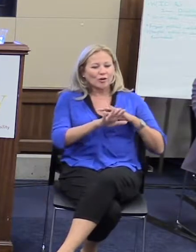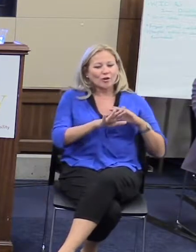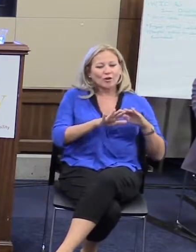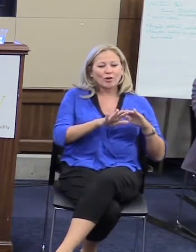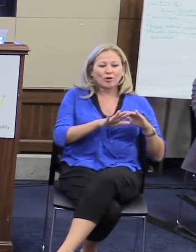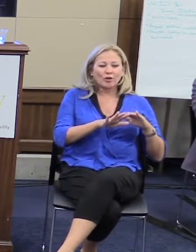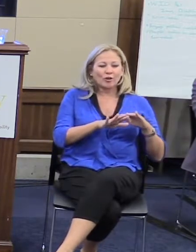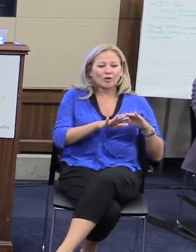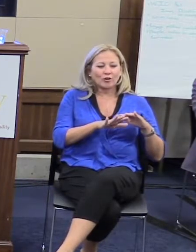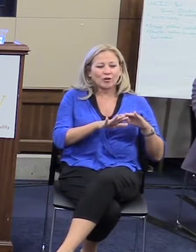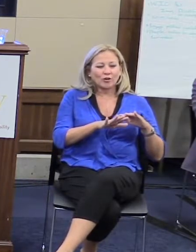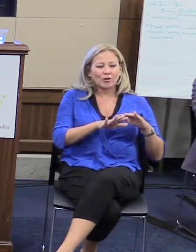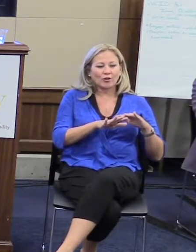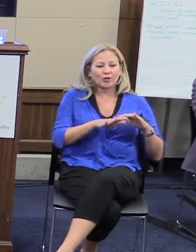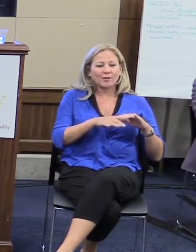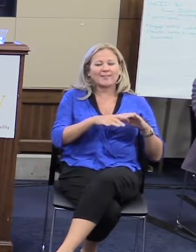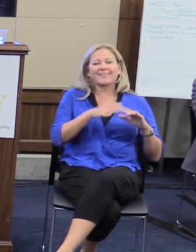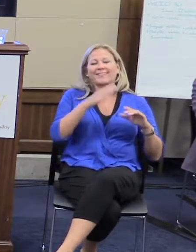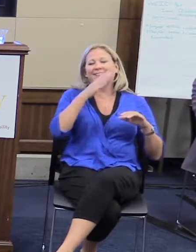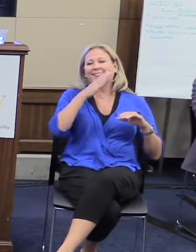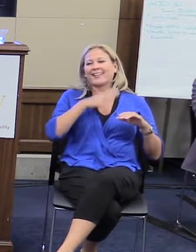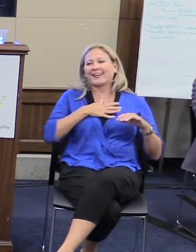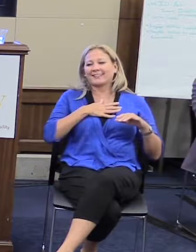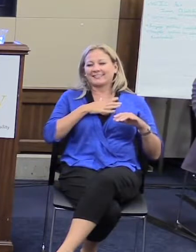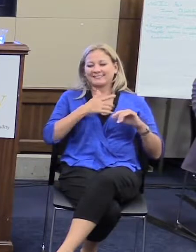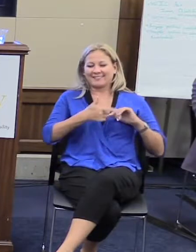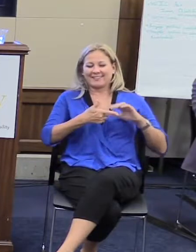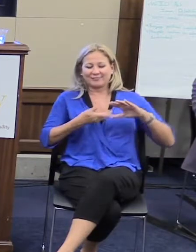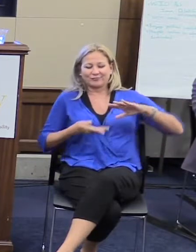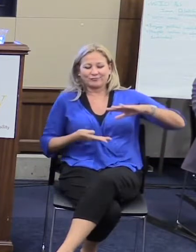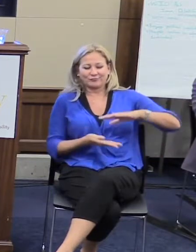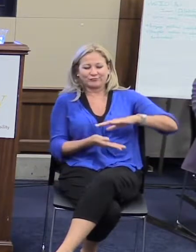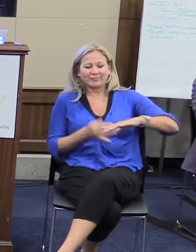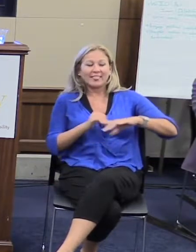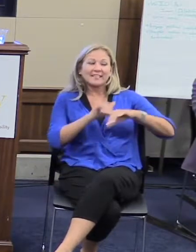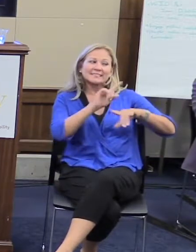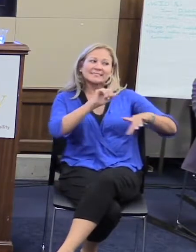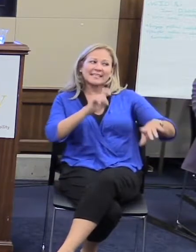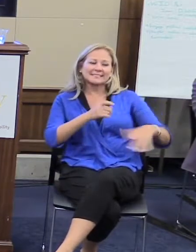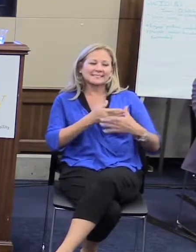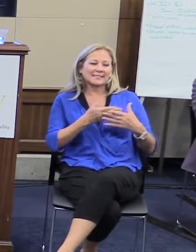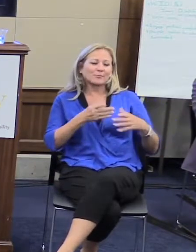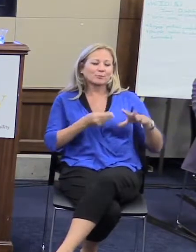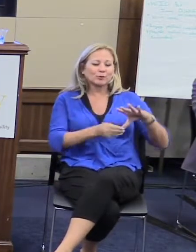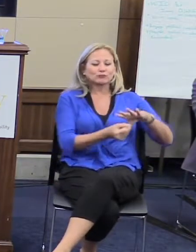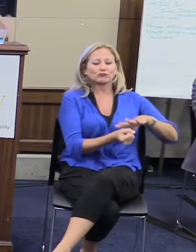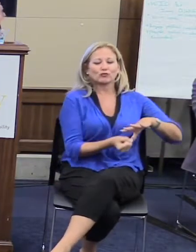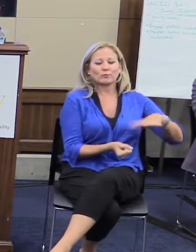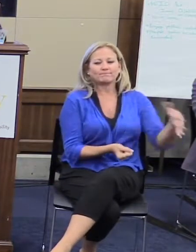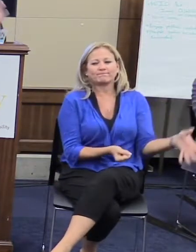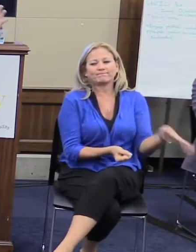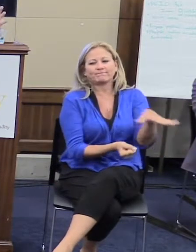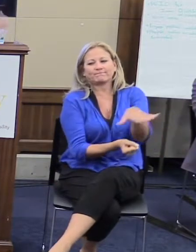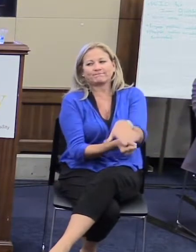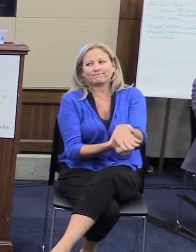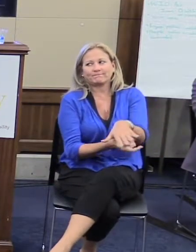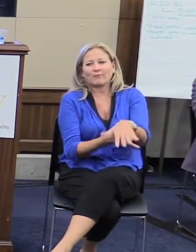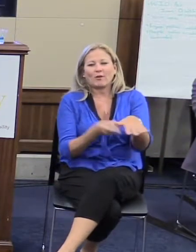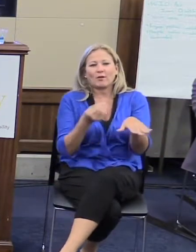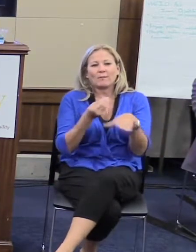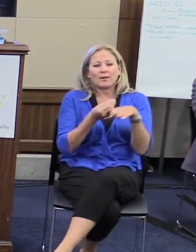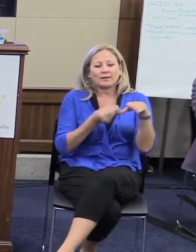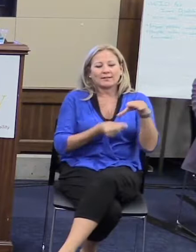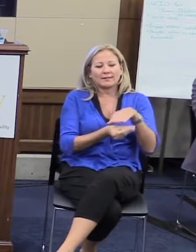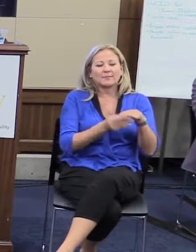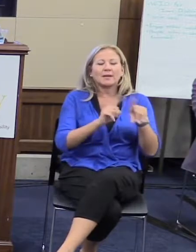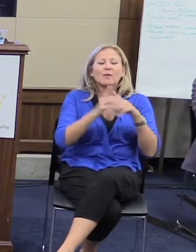ladies revolver 32 special, so nobody will get the. But that's a Texas thing. Yeah. But anyway, it's the asset cap